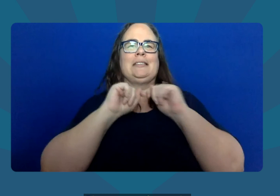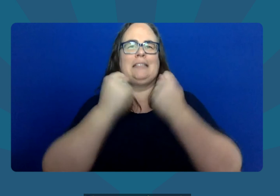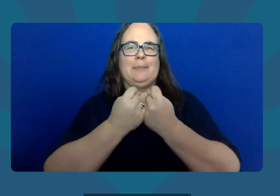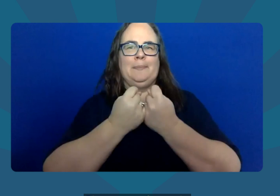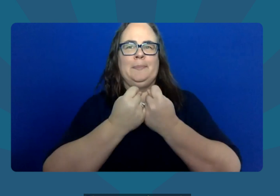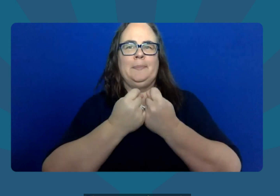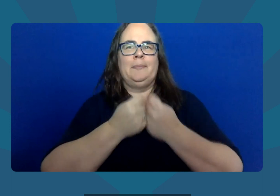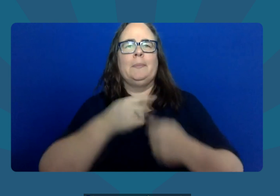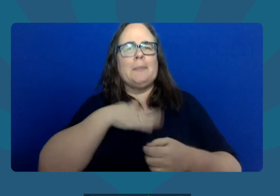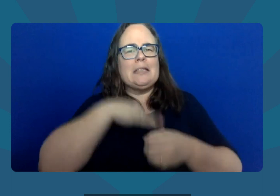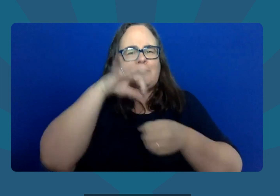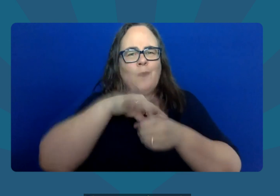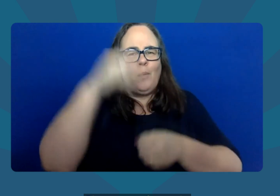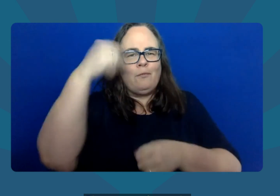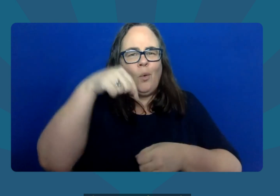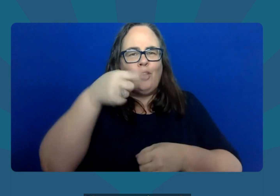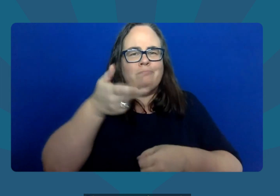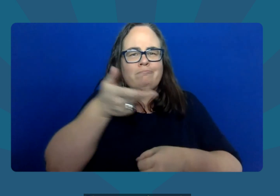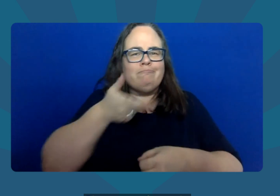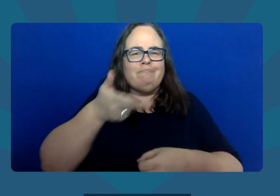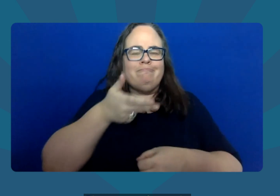Please vote for each.